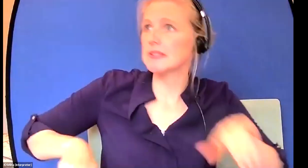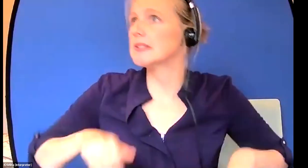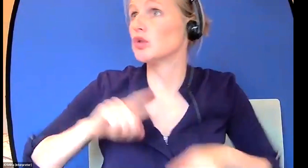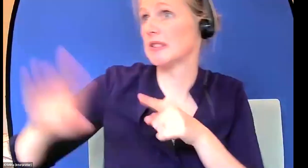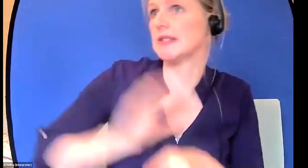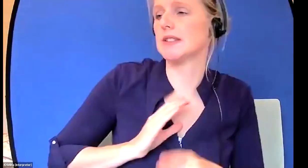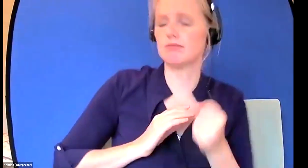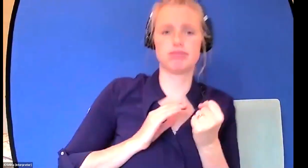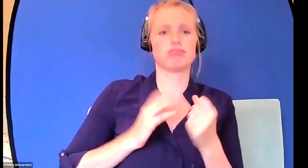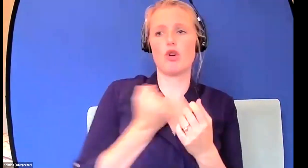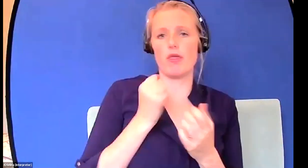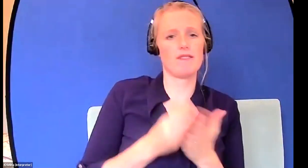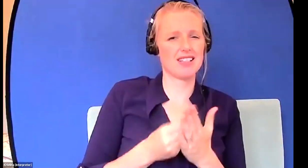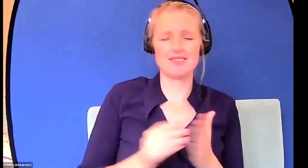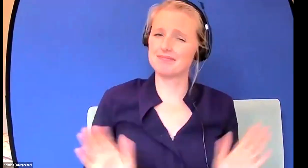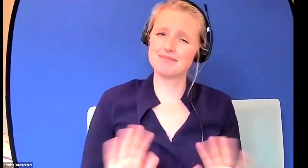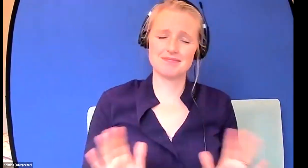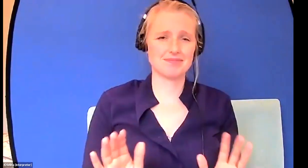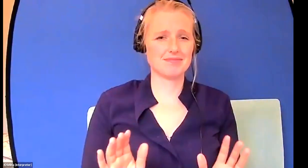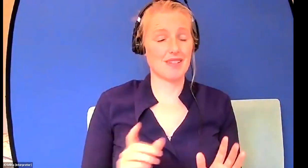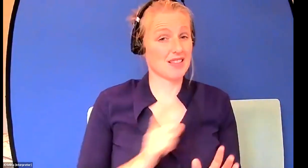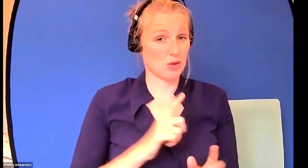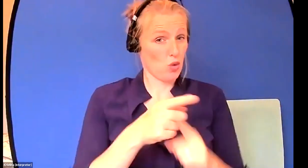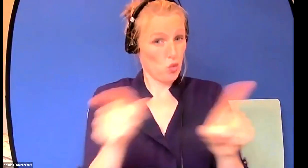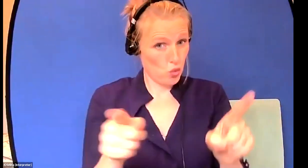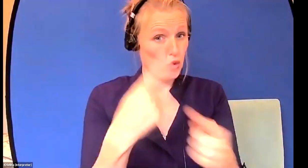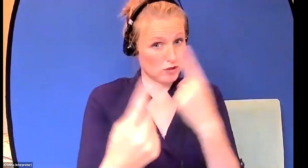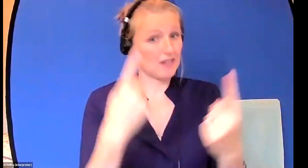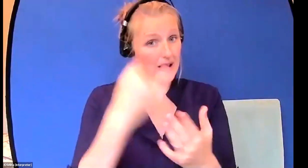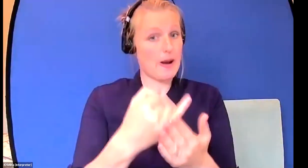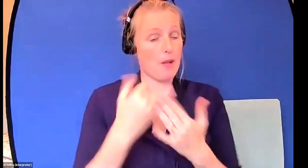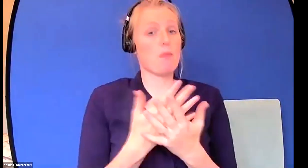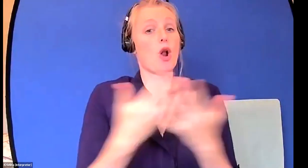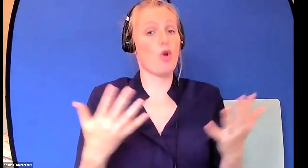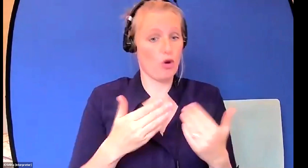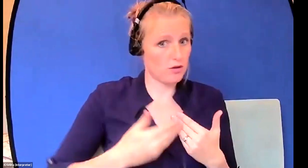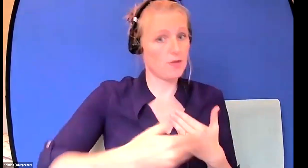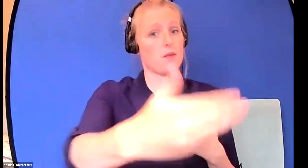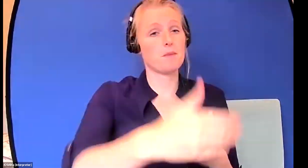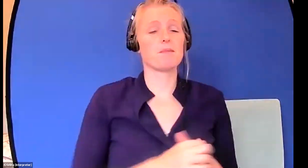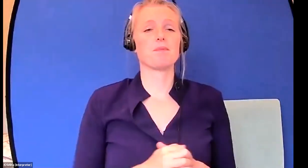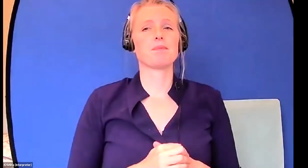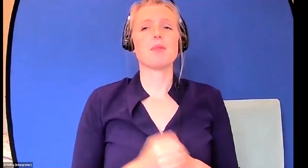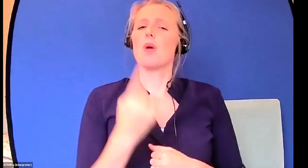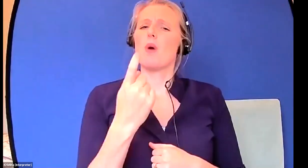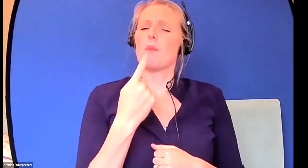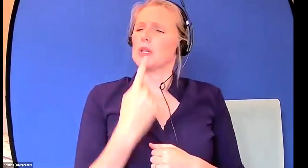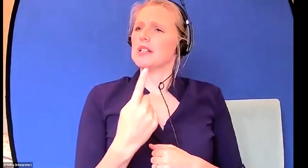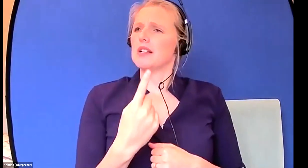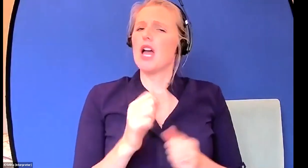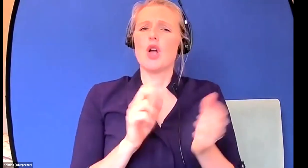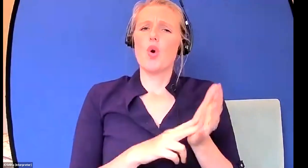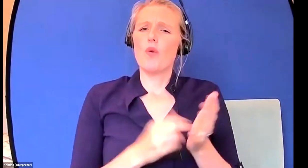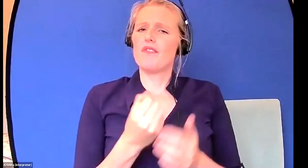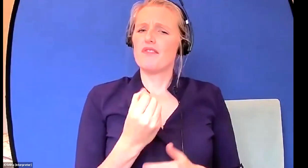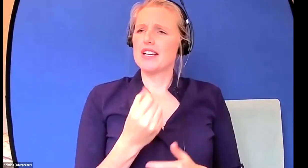this is where many people on this programme, I think, can certainly make a difference. And finally, just to finish, I think COVID has given us